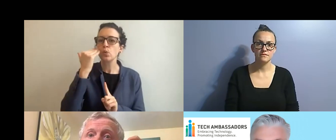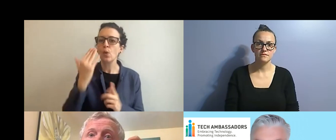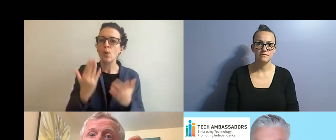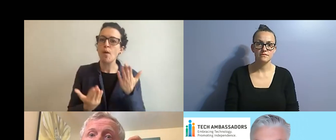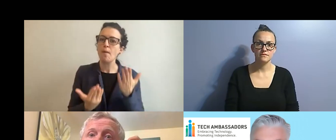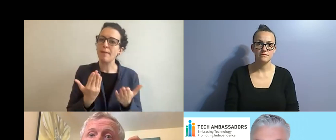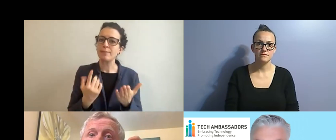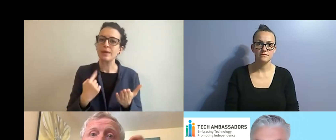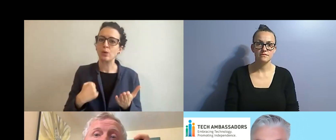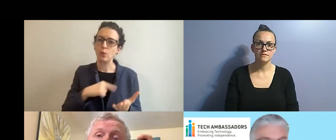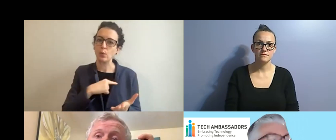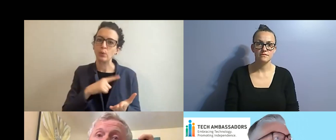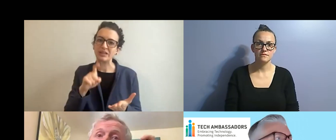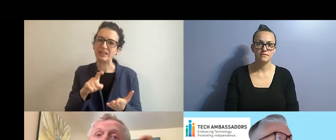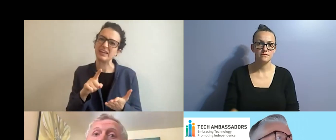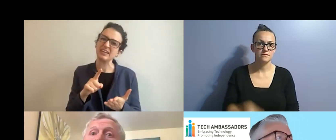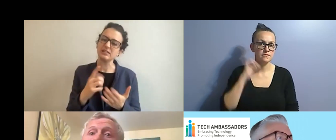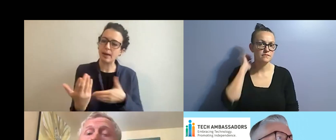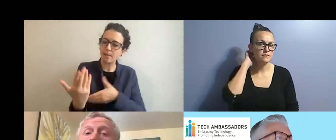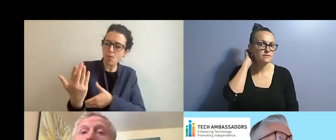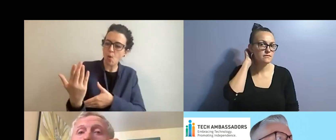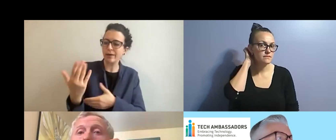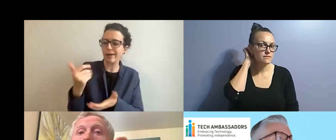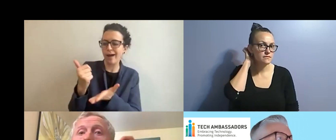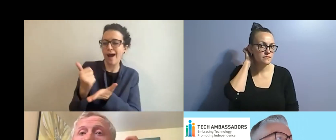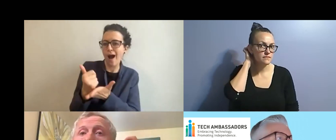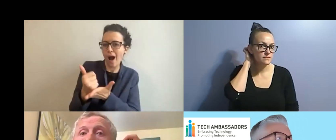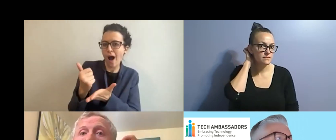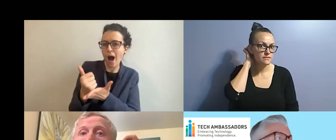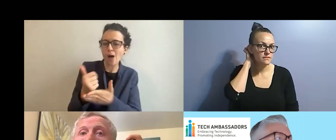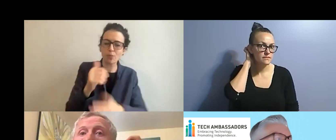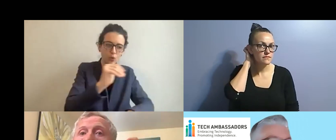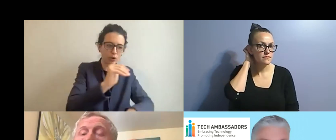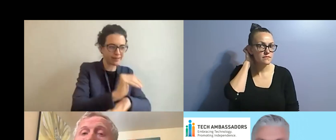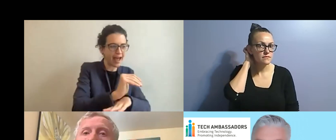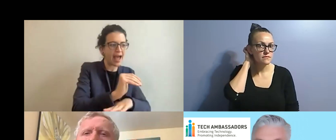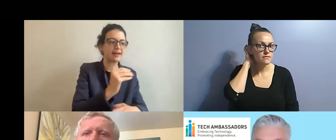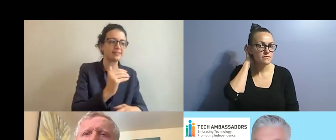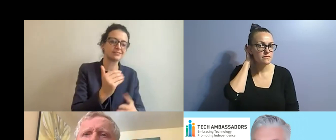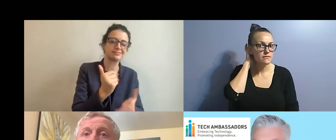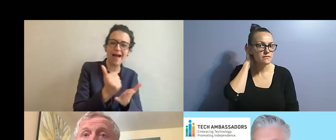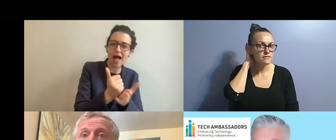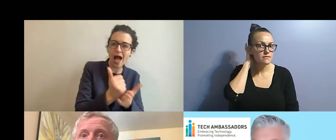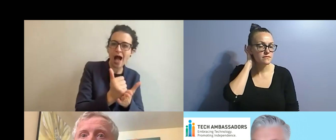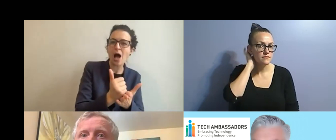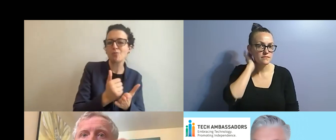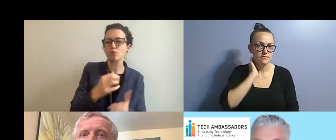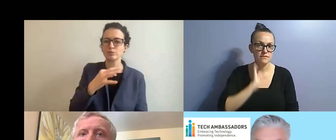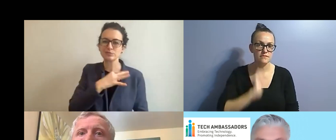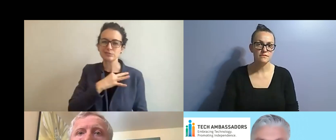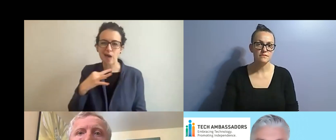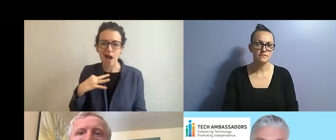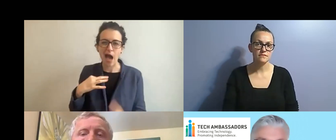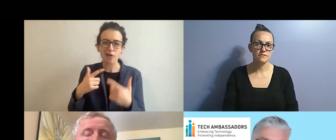hour for an hour, or at night, we need help for an hour for different things.